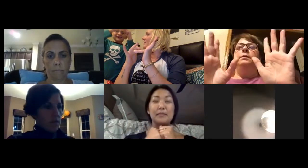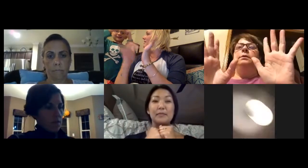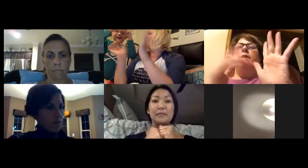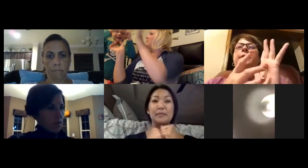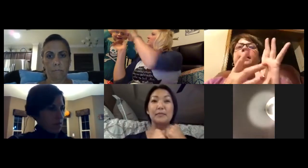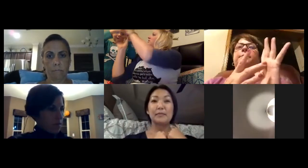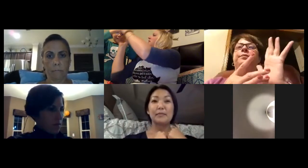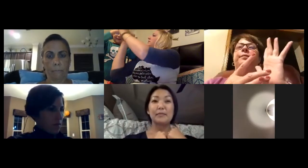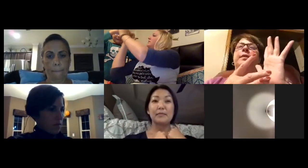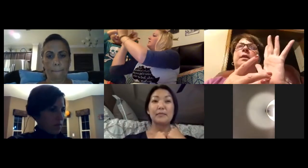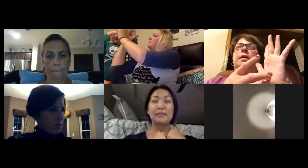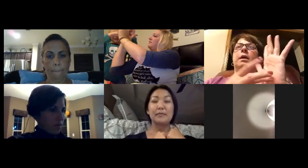And then